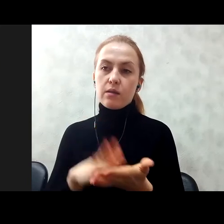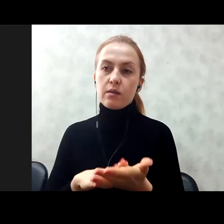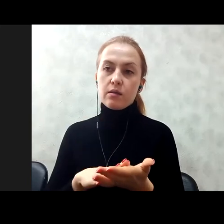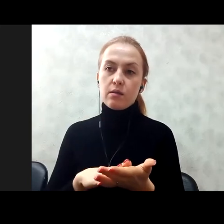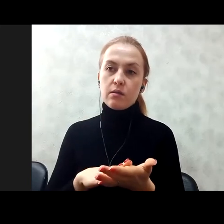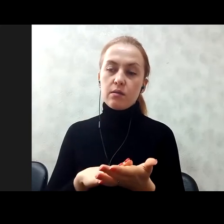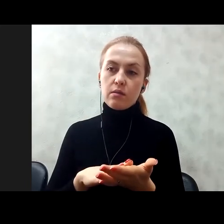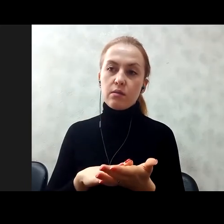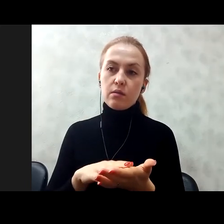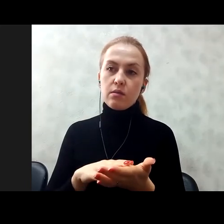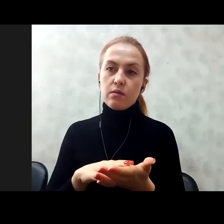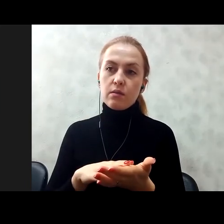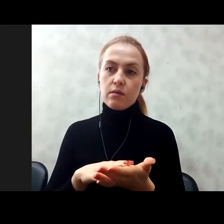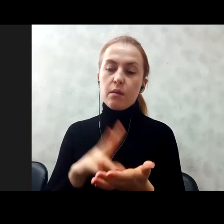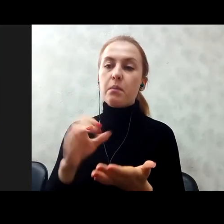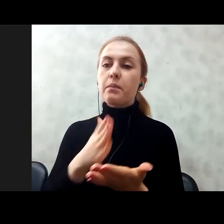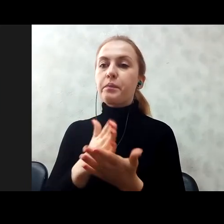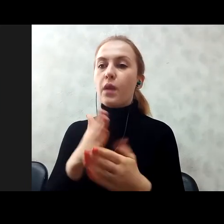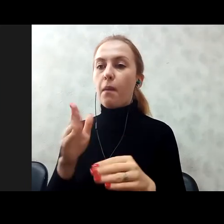the registration,